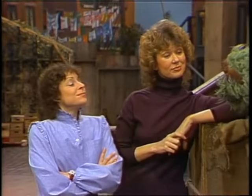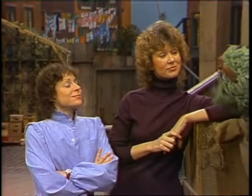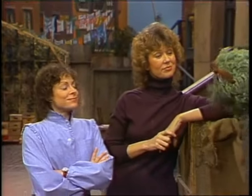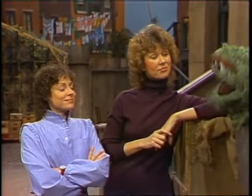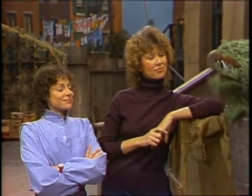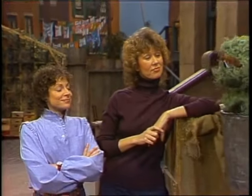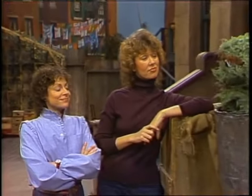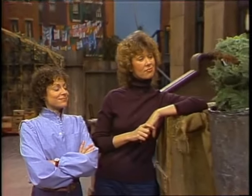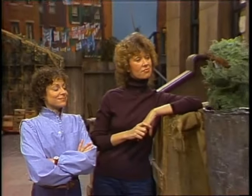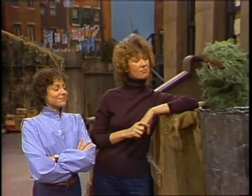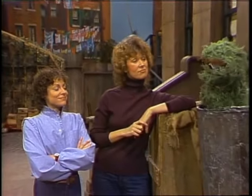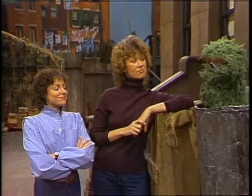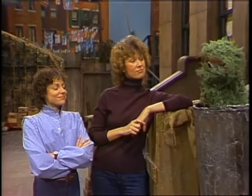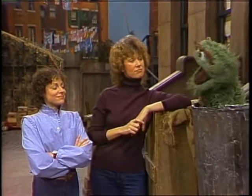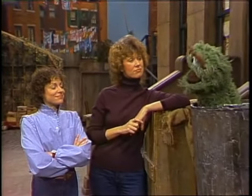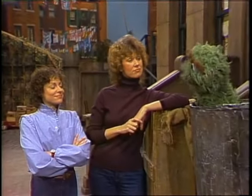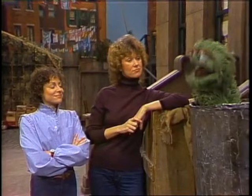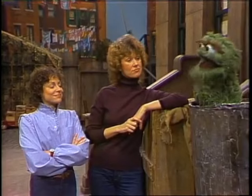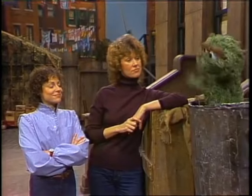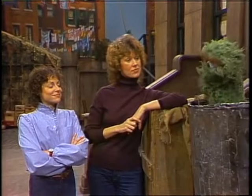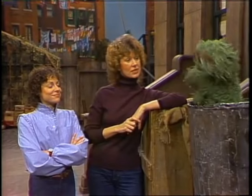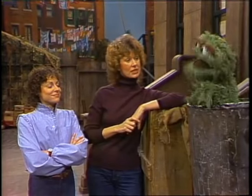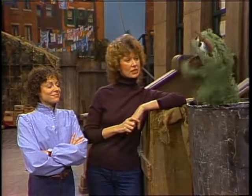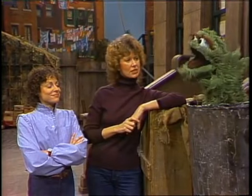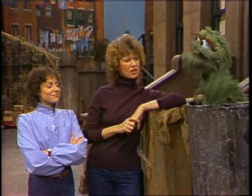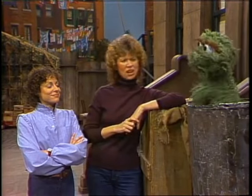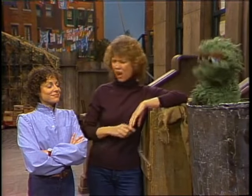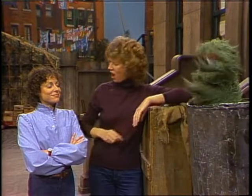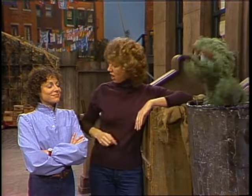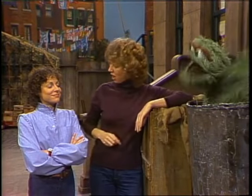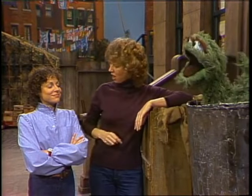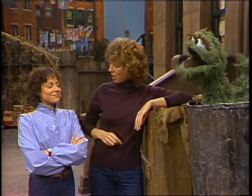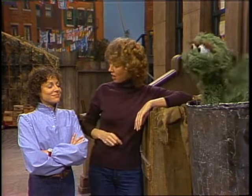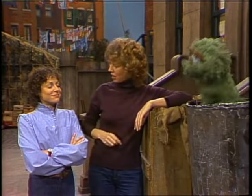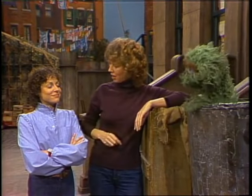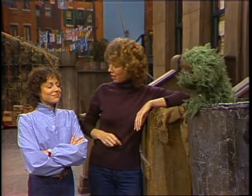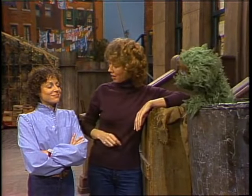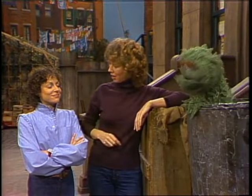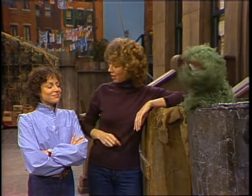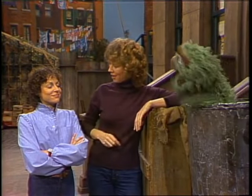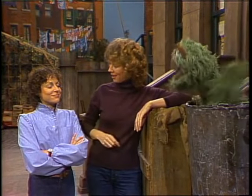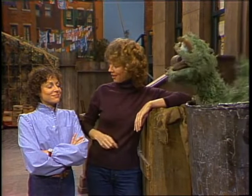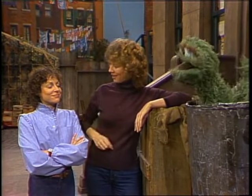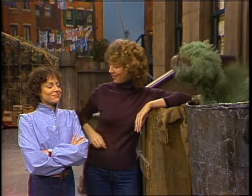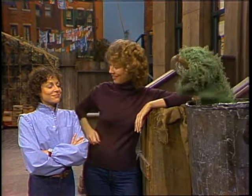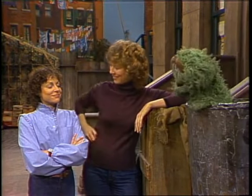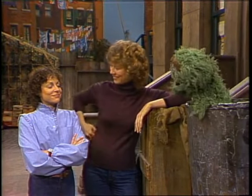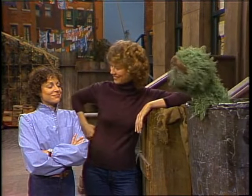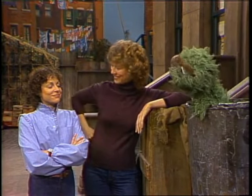Now, take a hike. Take a hike. Get lost.